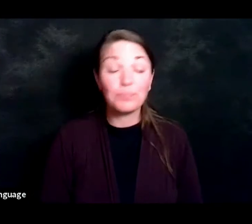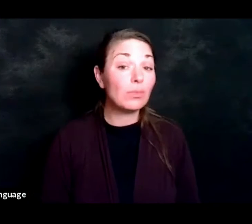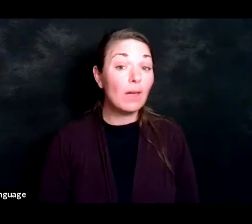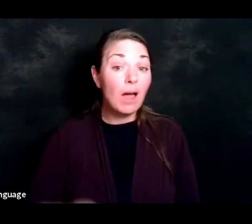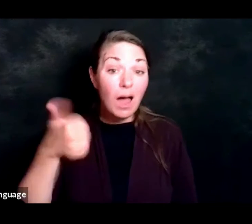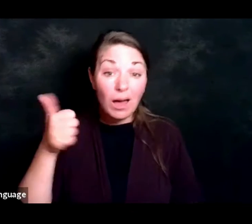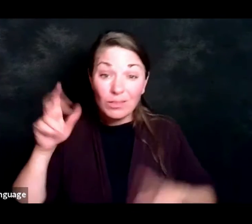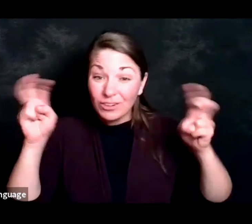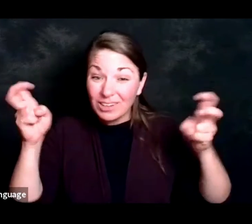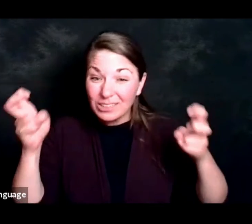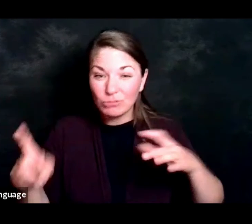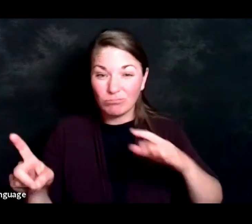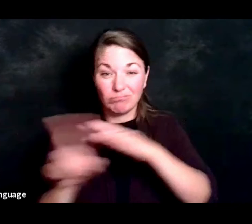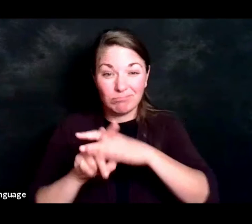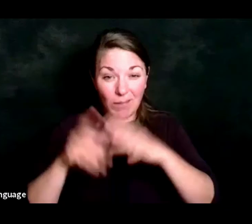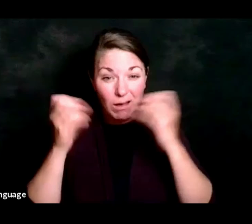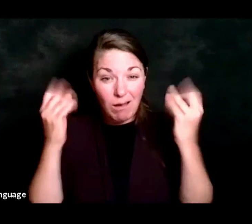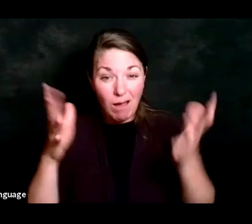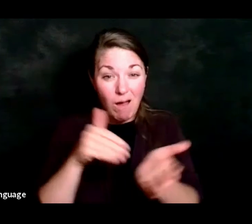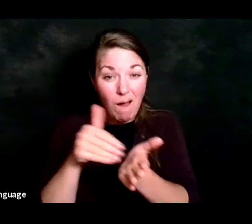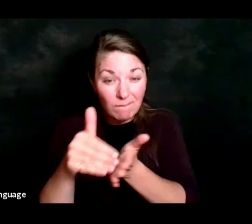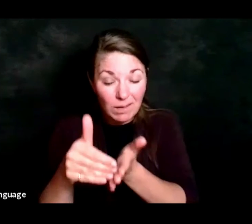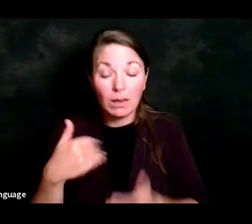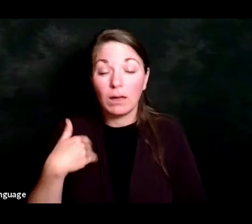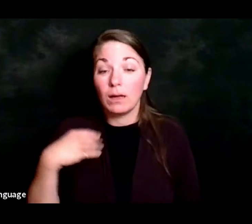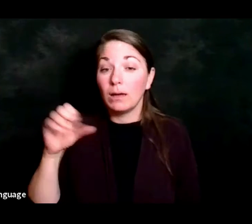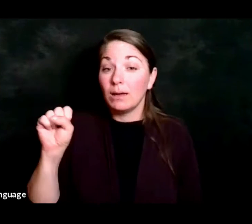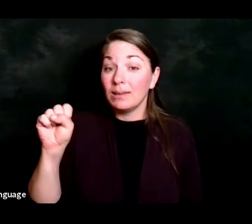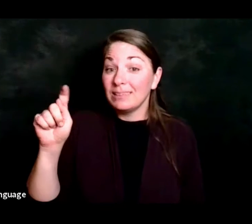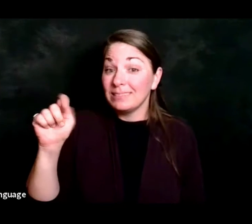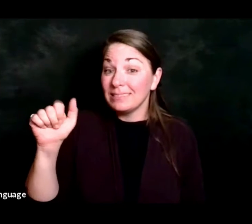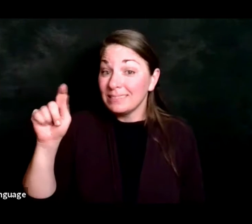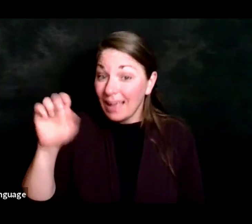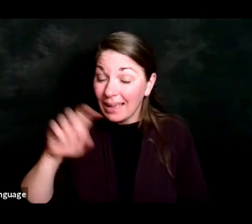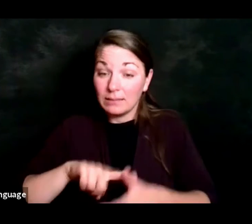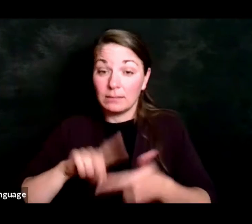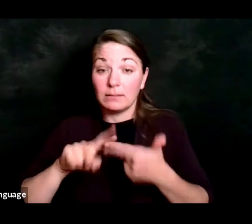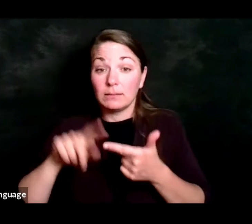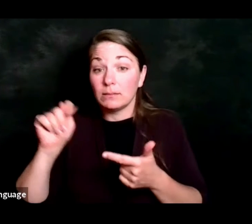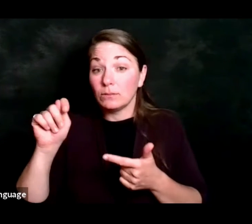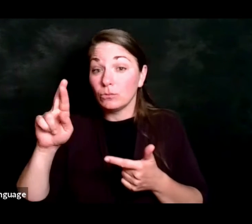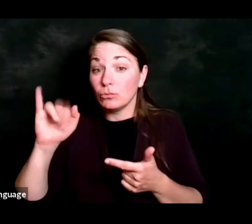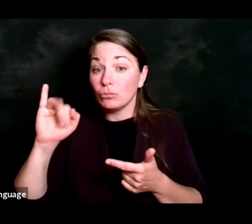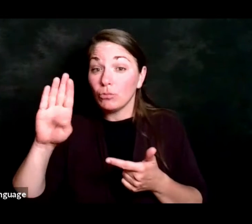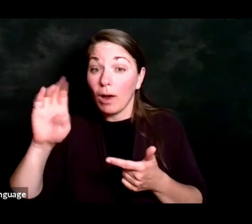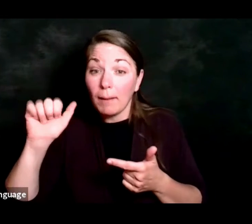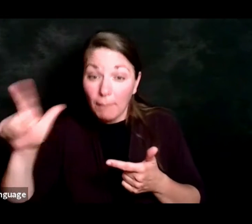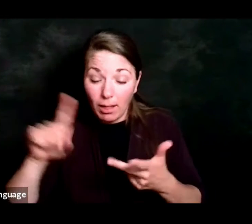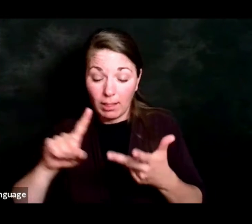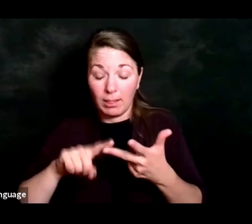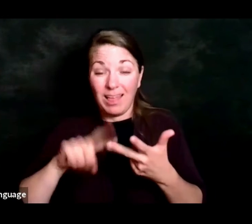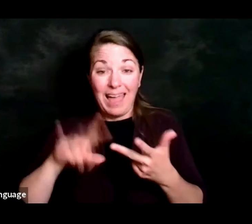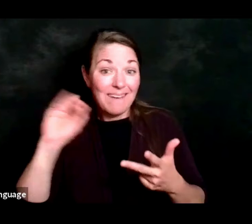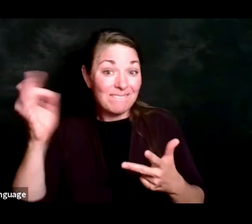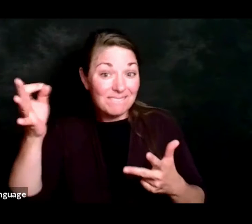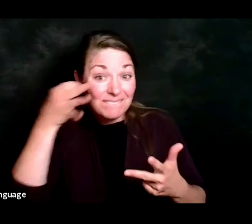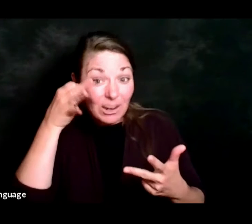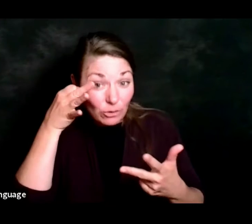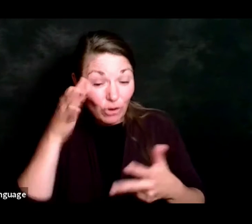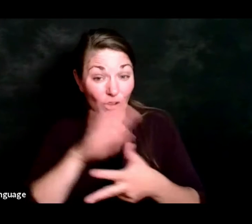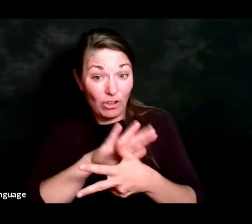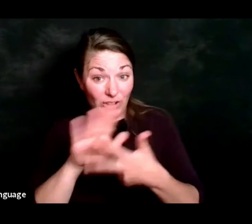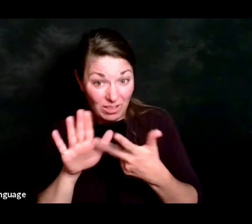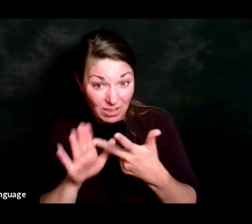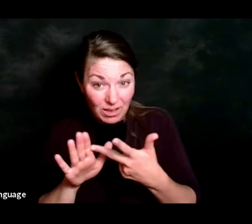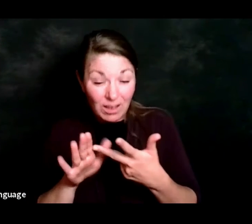lot is we have state, tribal, and federal jurisdictions that we have to navigate through. So we